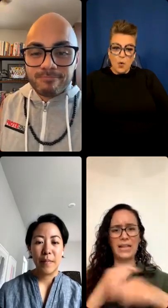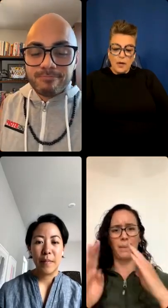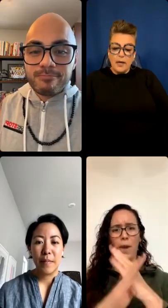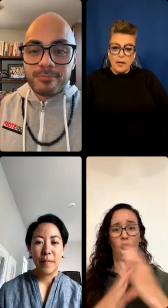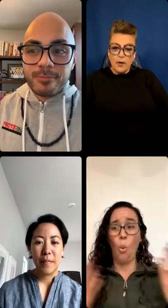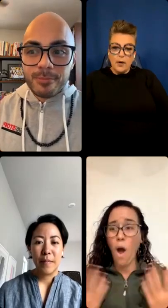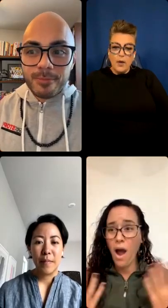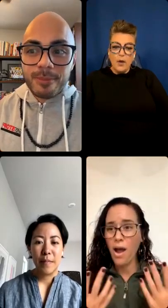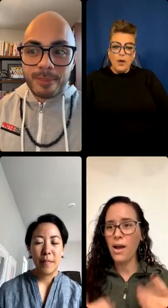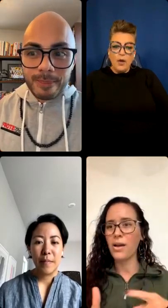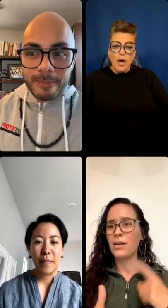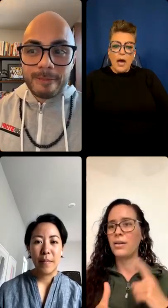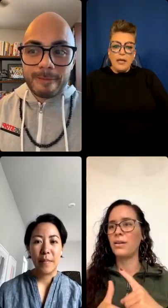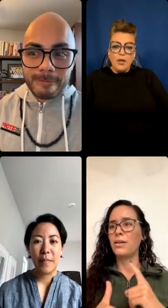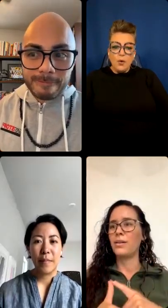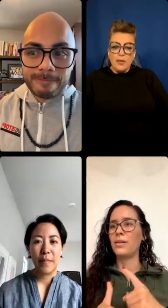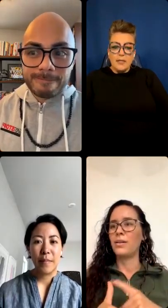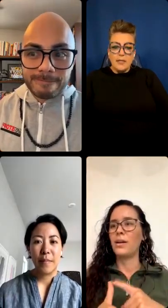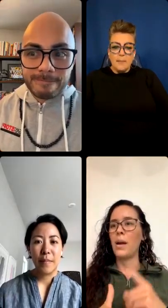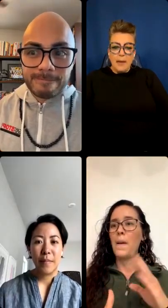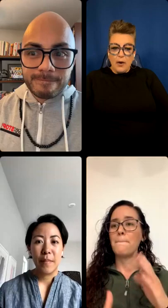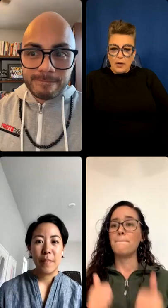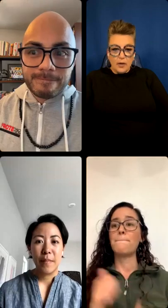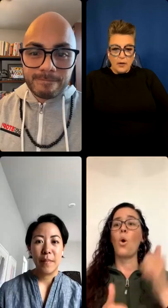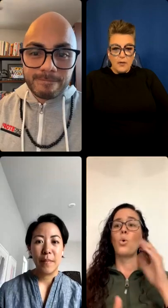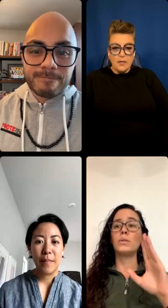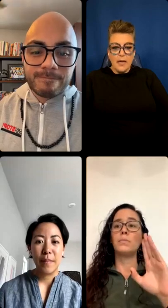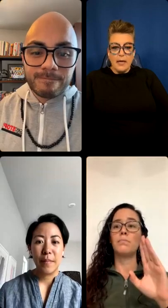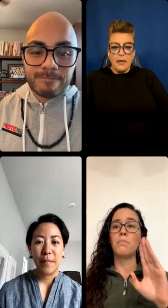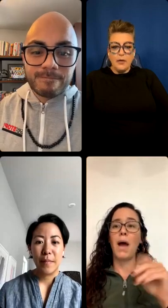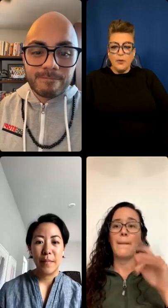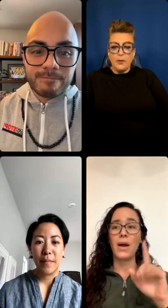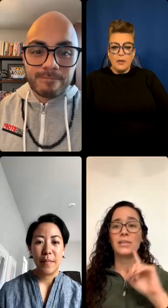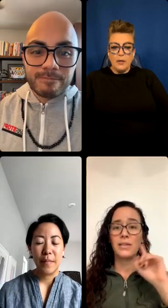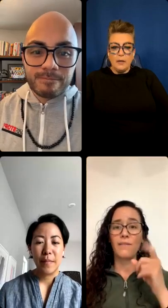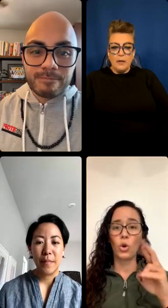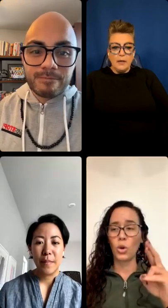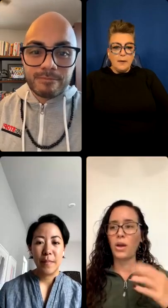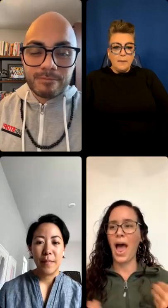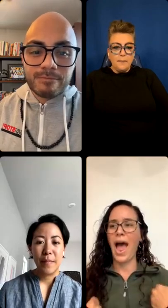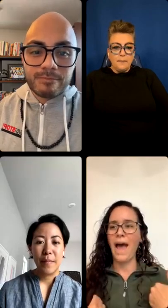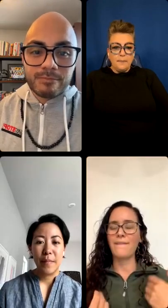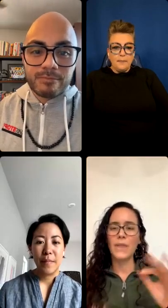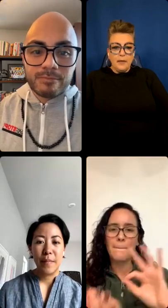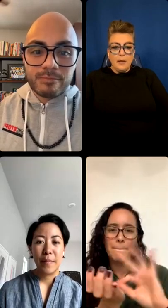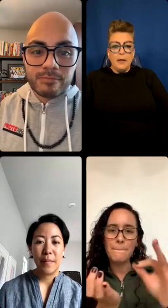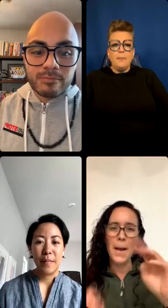access coordinator, I noticed the barriers that included